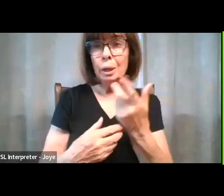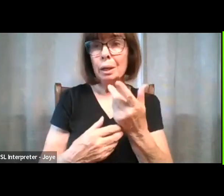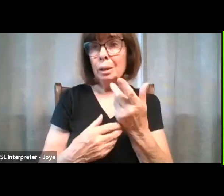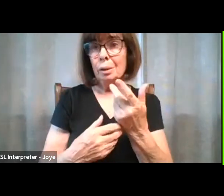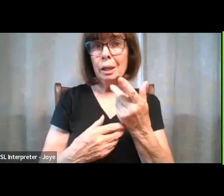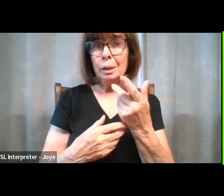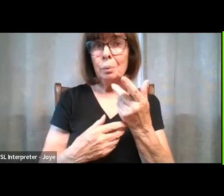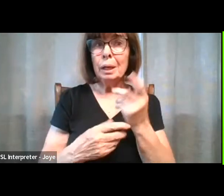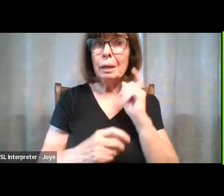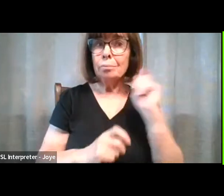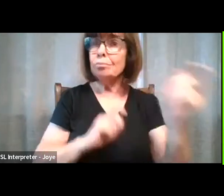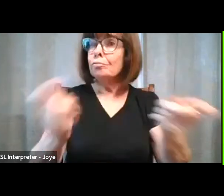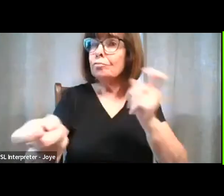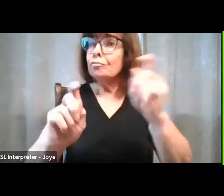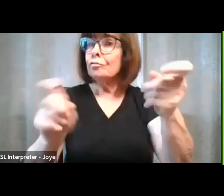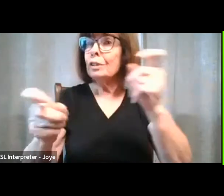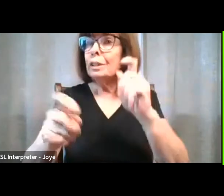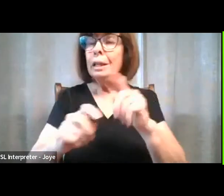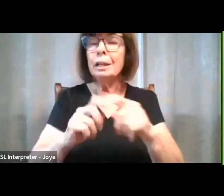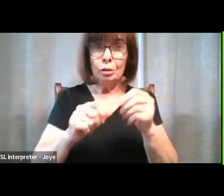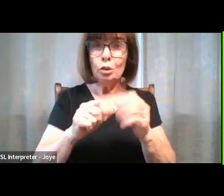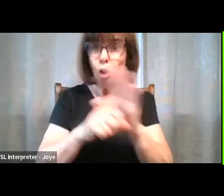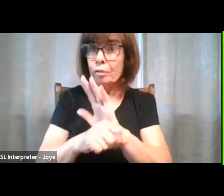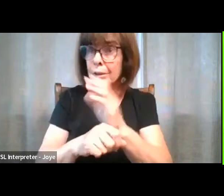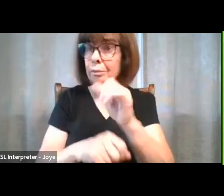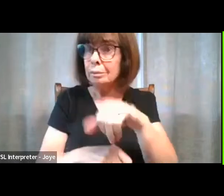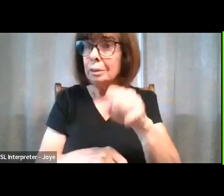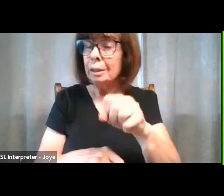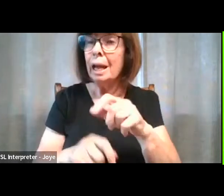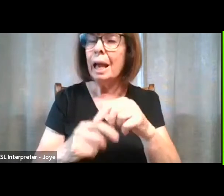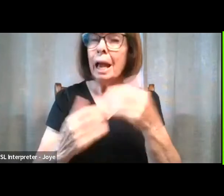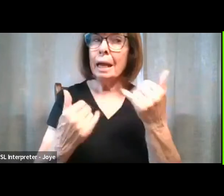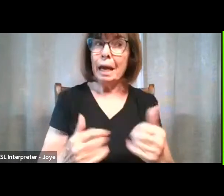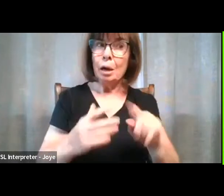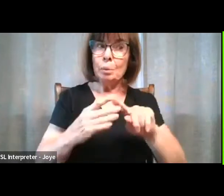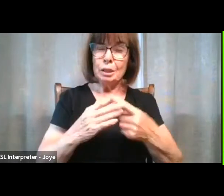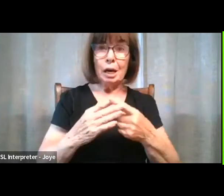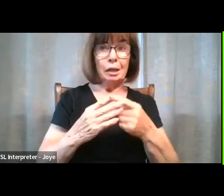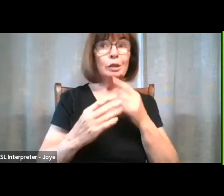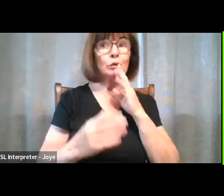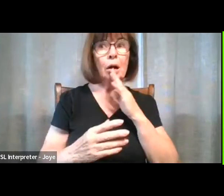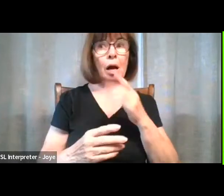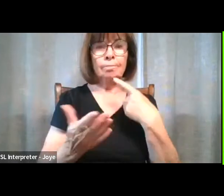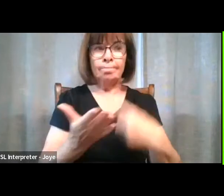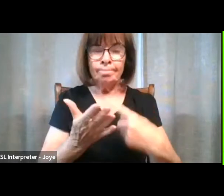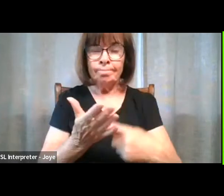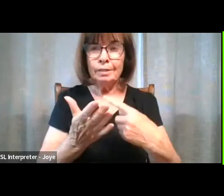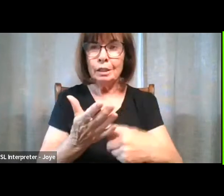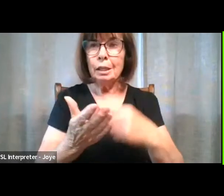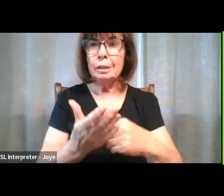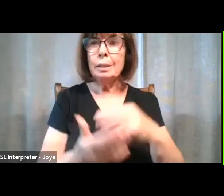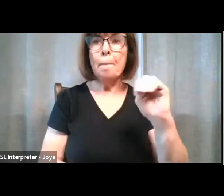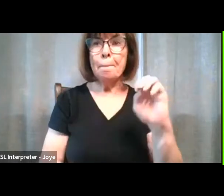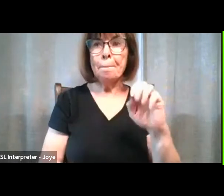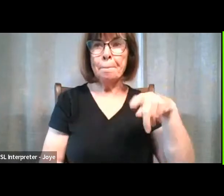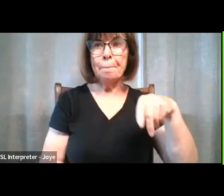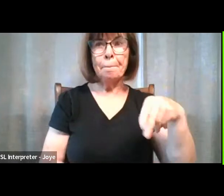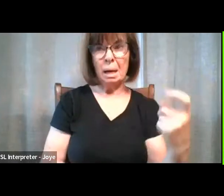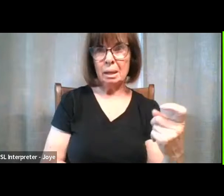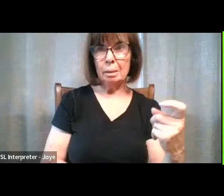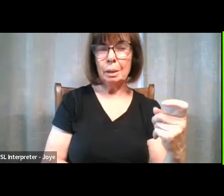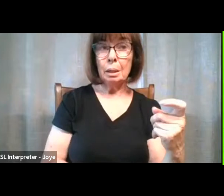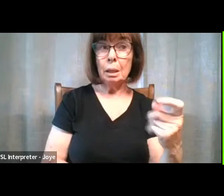give out PPEs, we talk about COVID. We're now starting to talk about monkeypox. And now they're thirsty